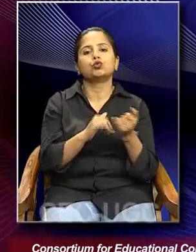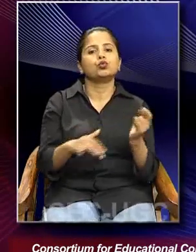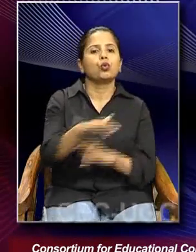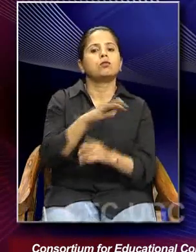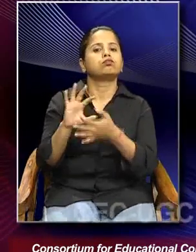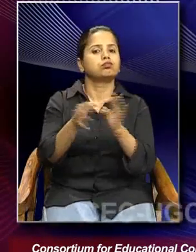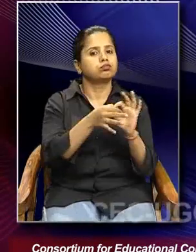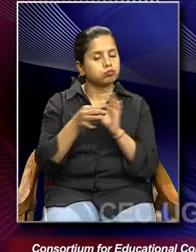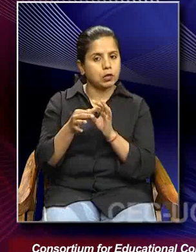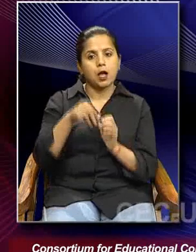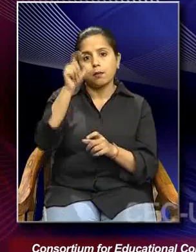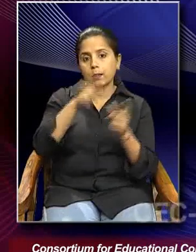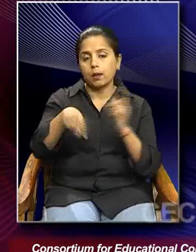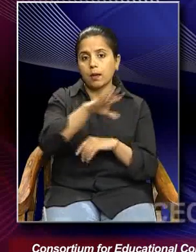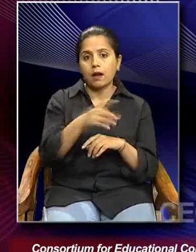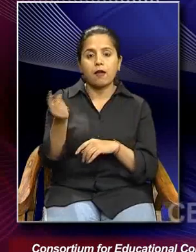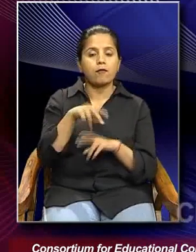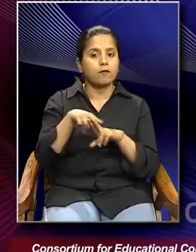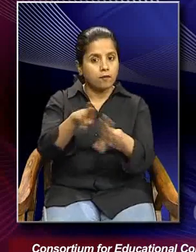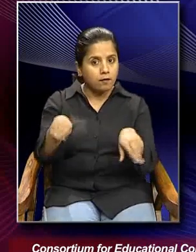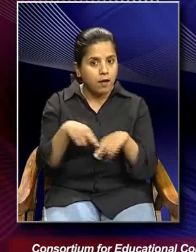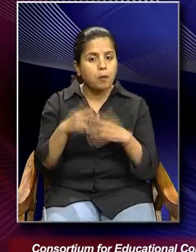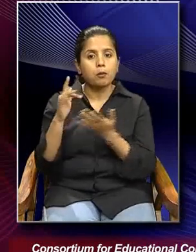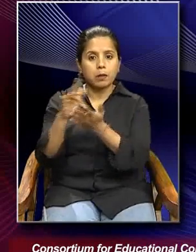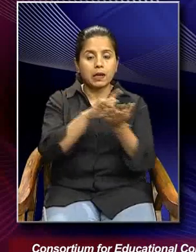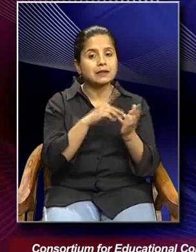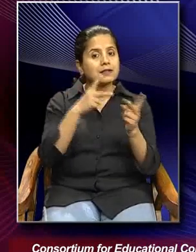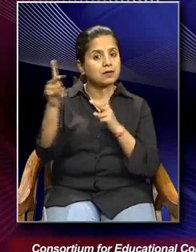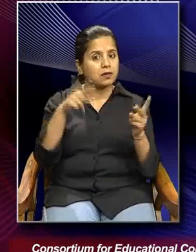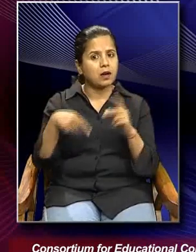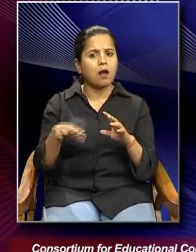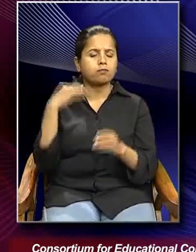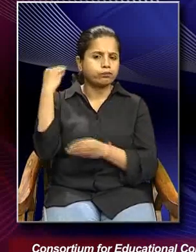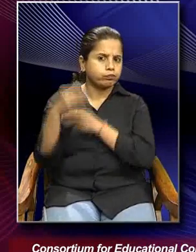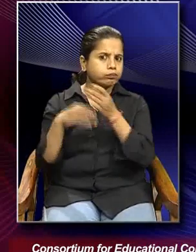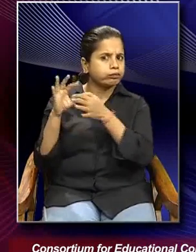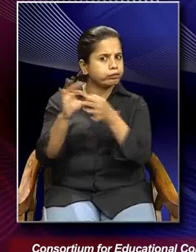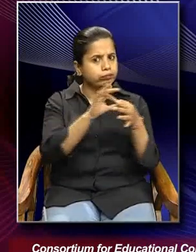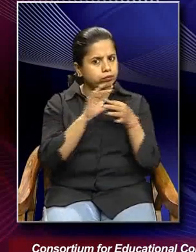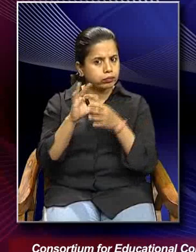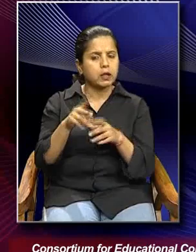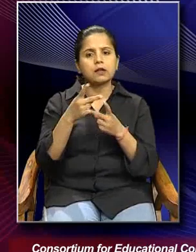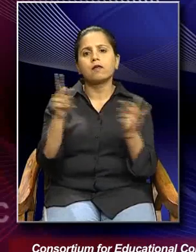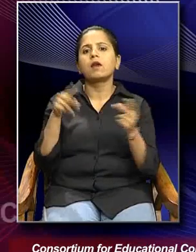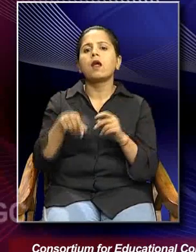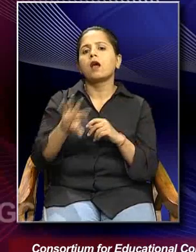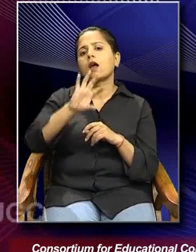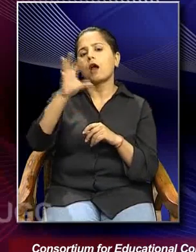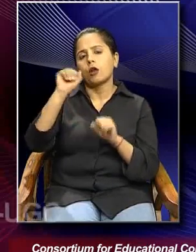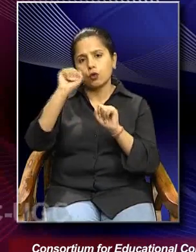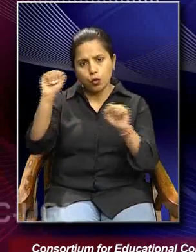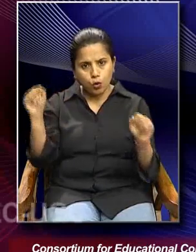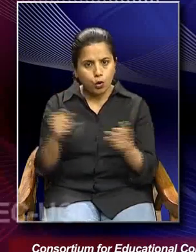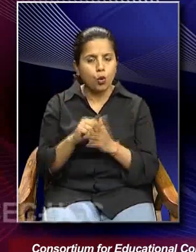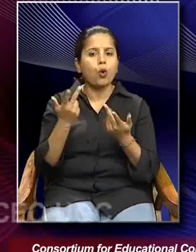networks. So people coming from families or locations which have traditional linkages either in different part of the country or